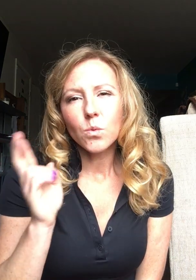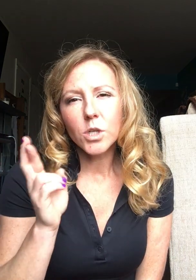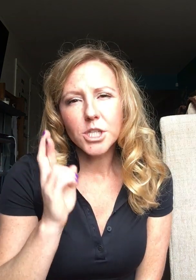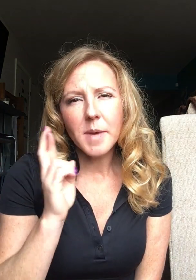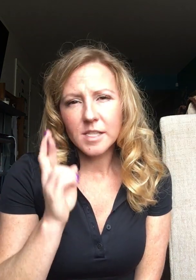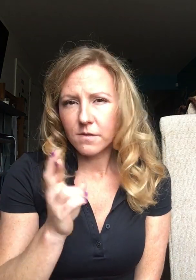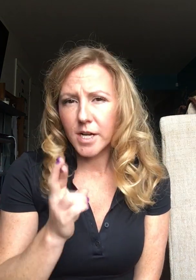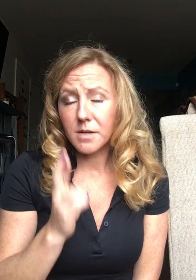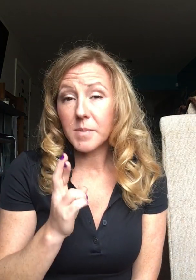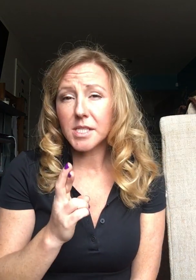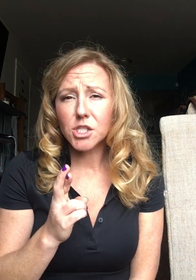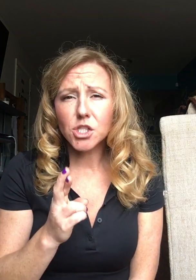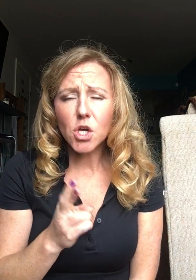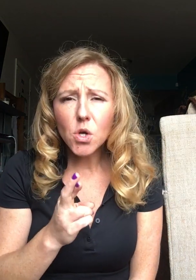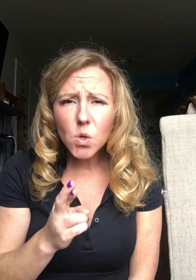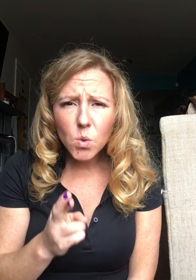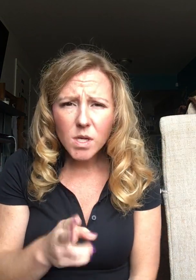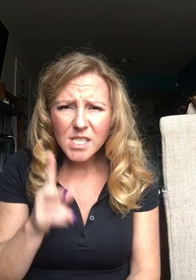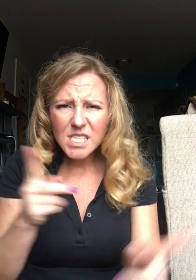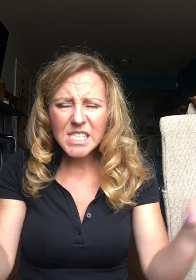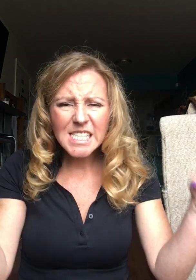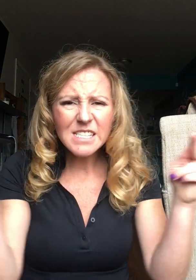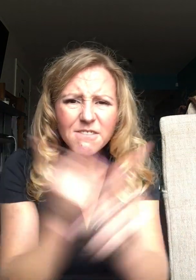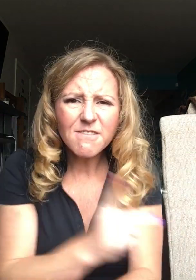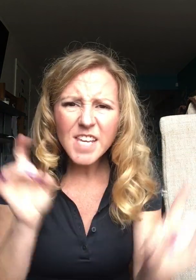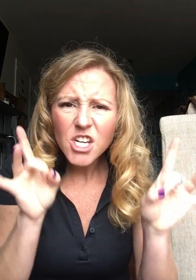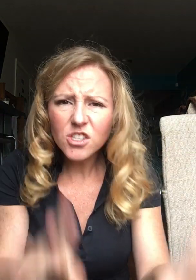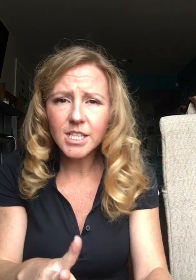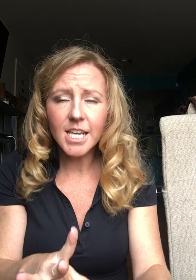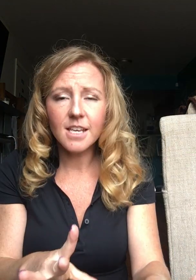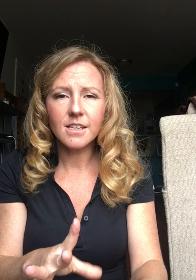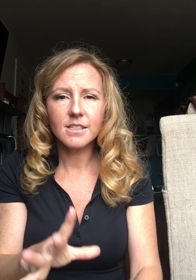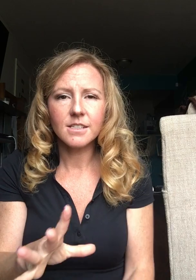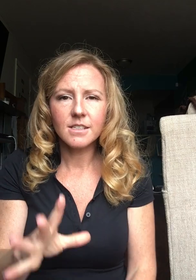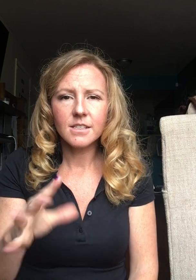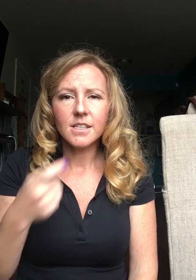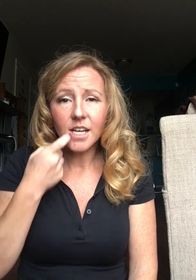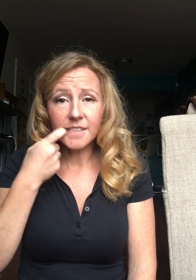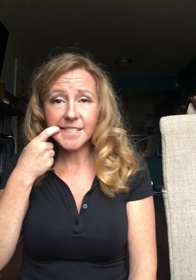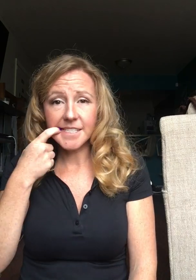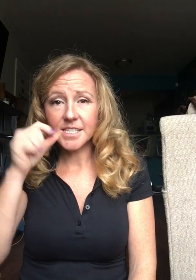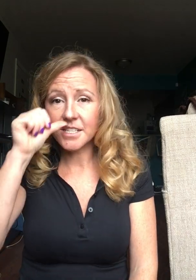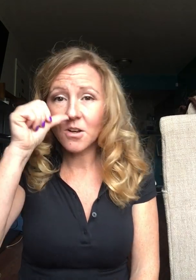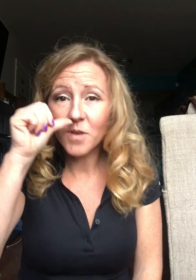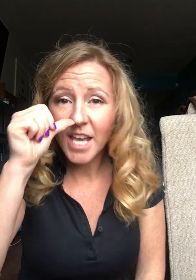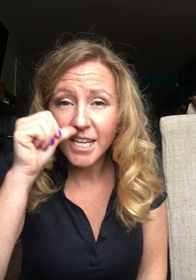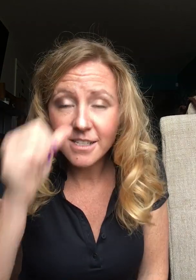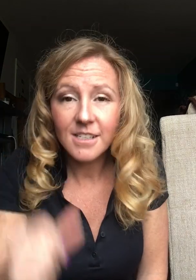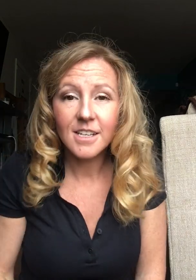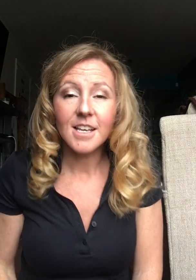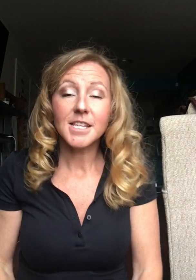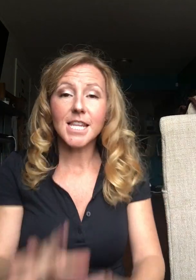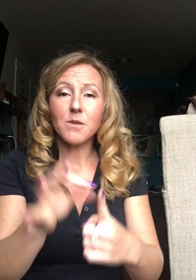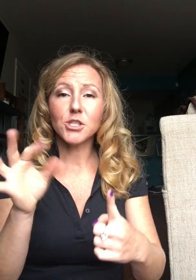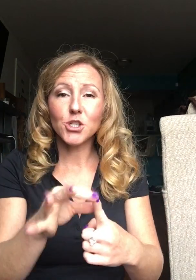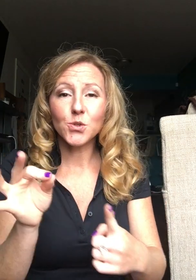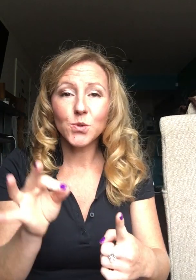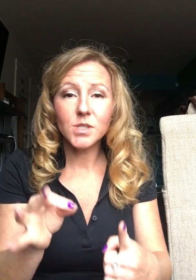Would your best friend be so severely addicted to cocaine that they would choose